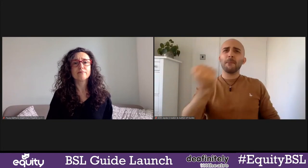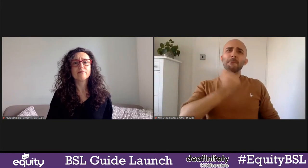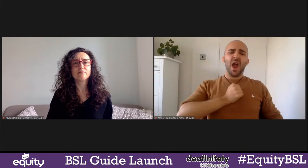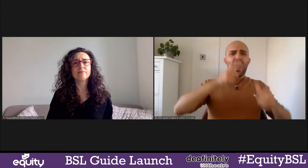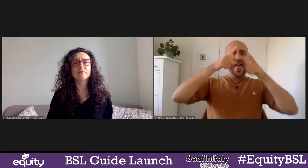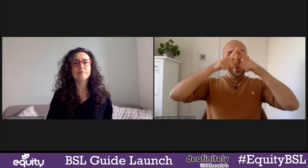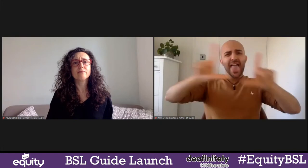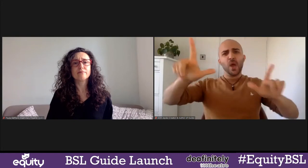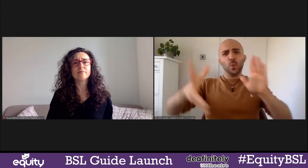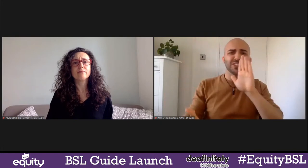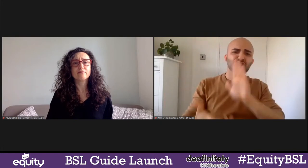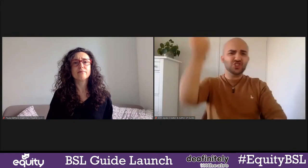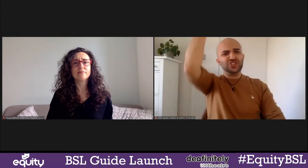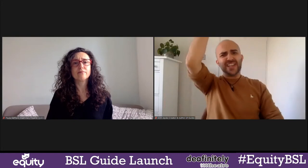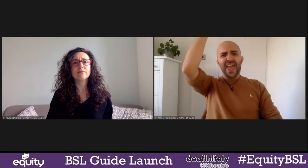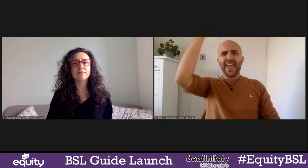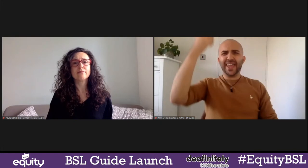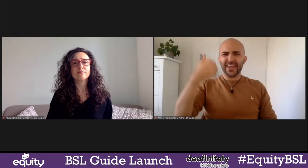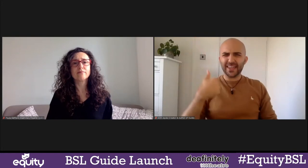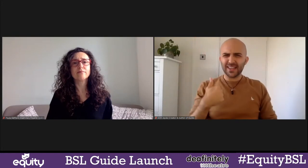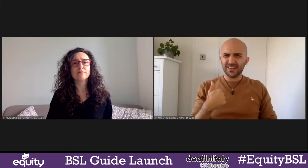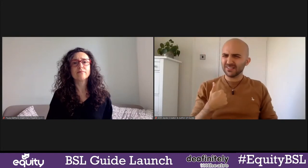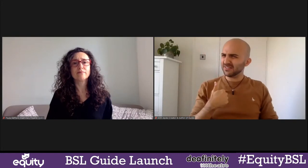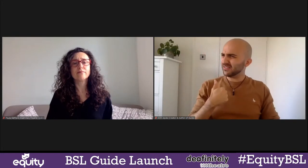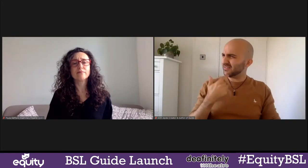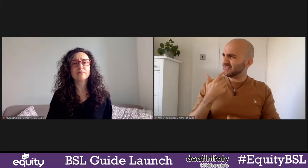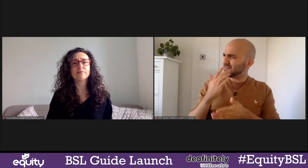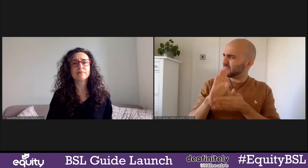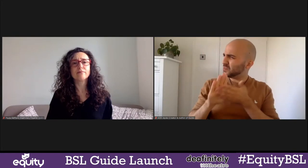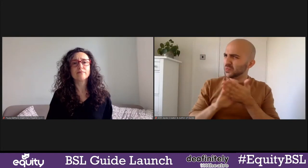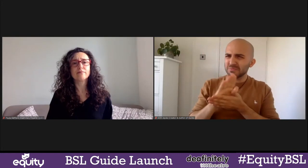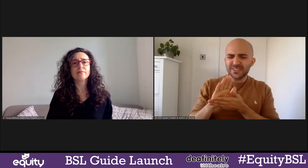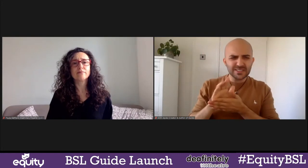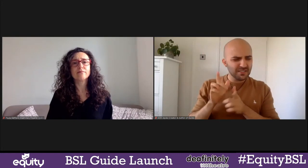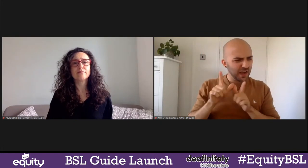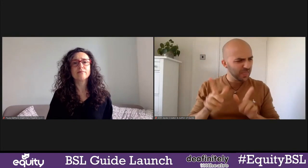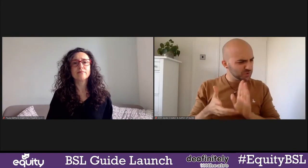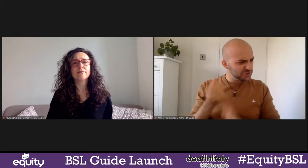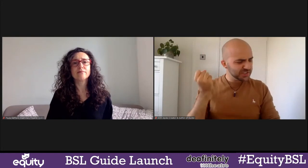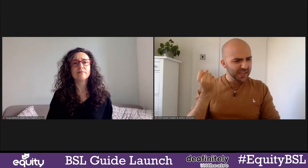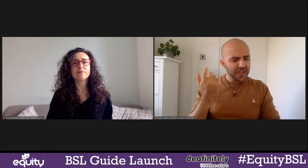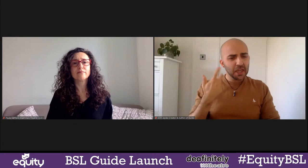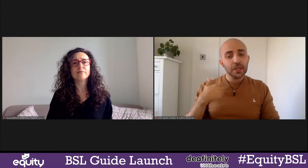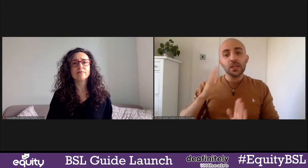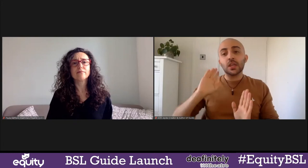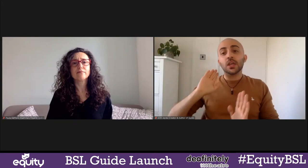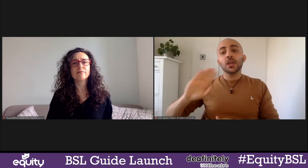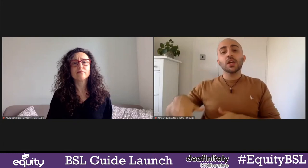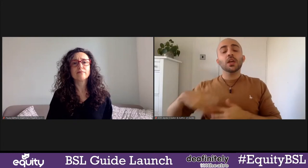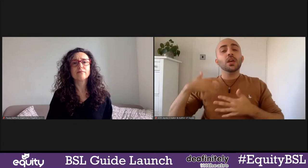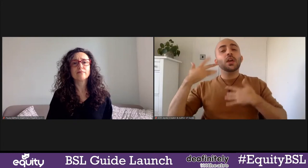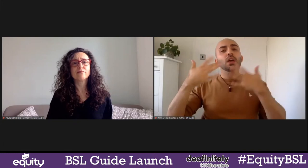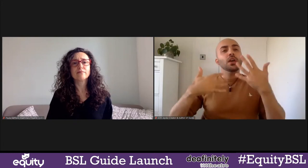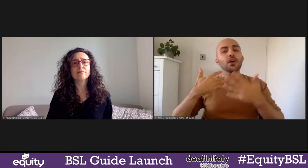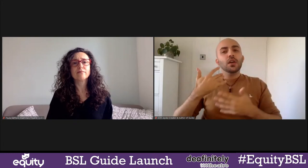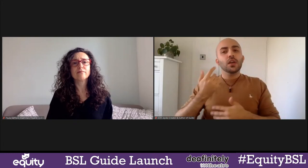signed the phrase, "My language, take." And I wondered what she meant about "my language,